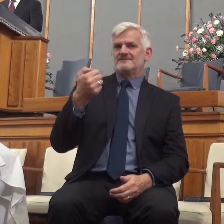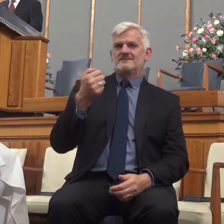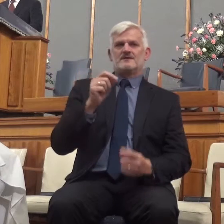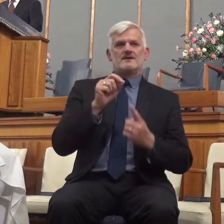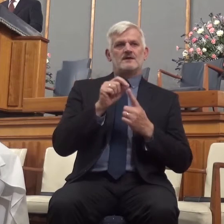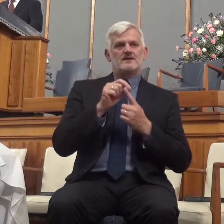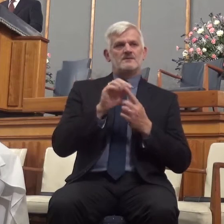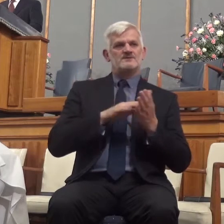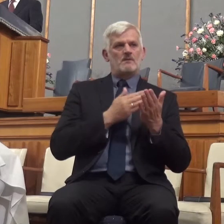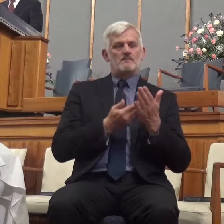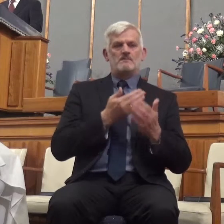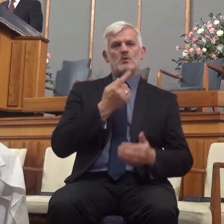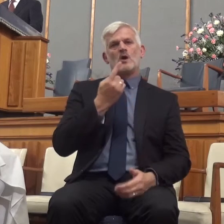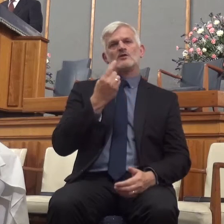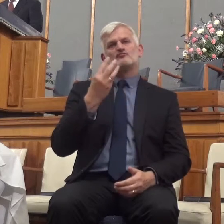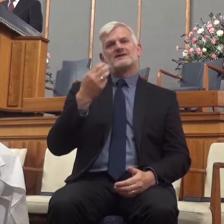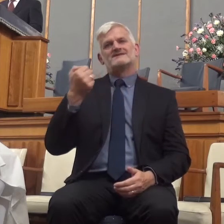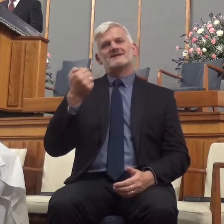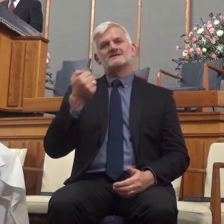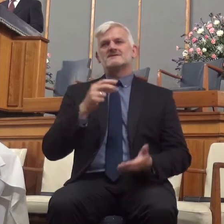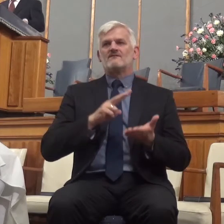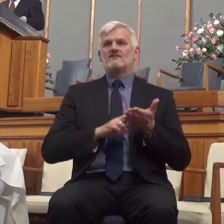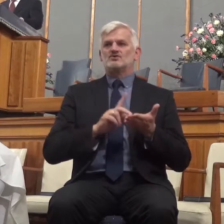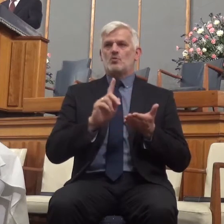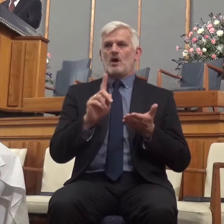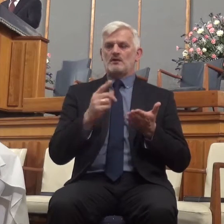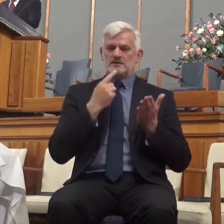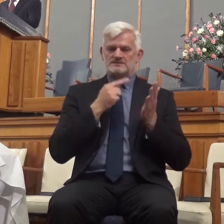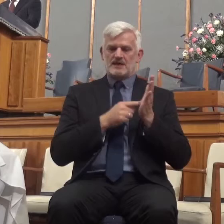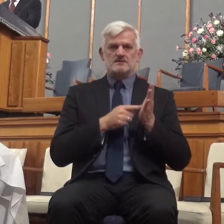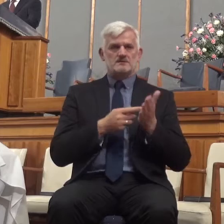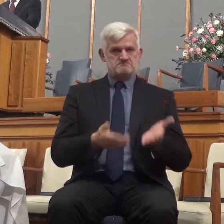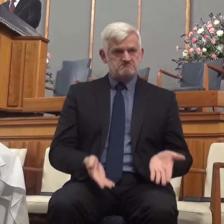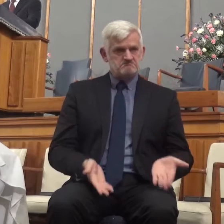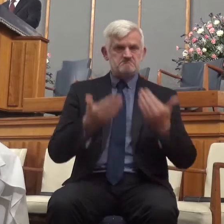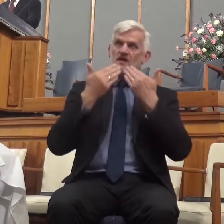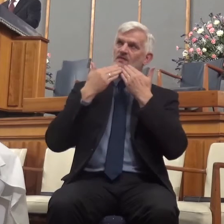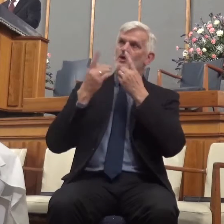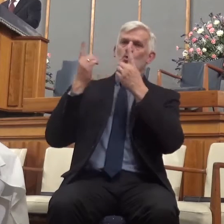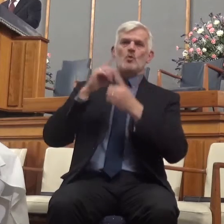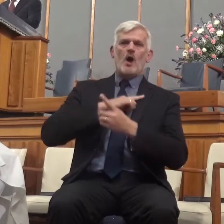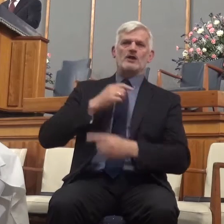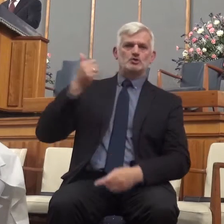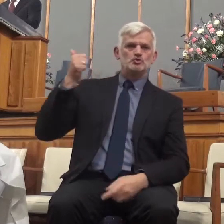Psalm 136:1. Oh, give thanks unto the Lord, for he is good,